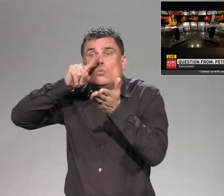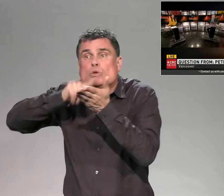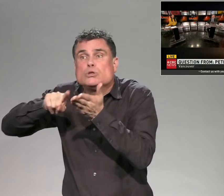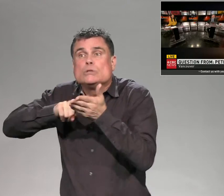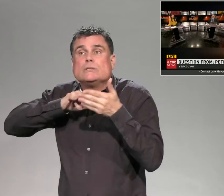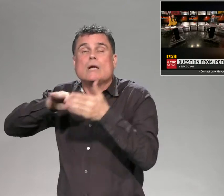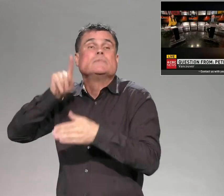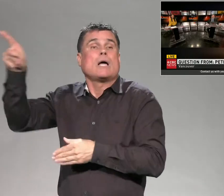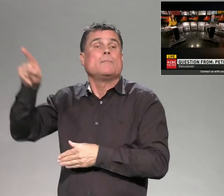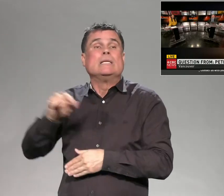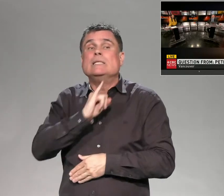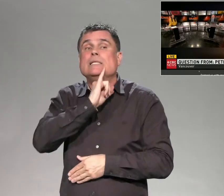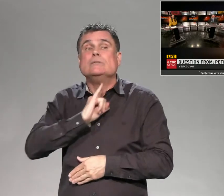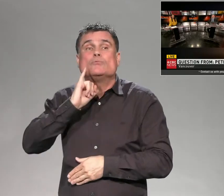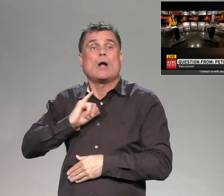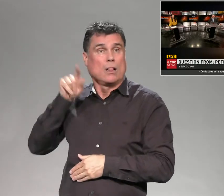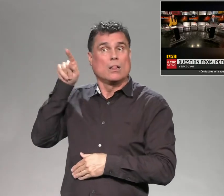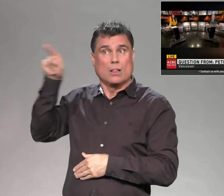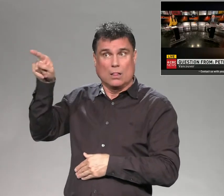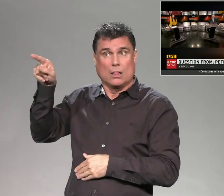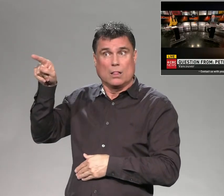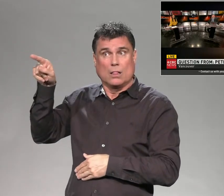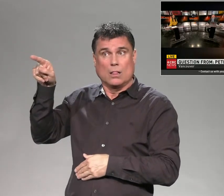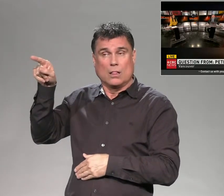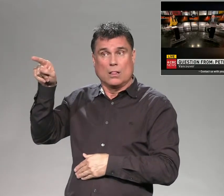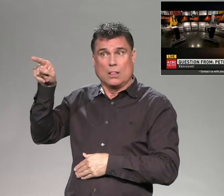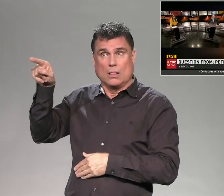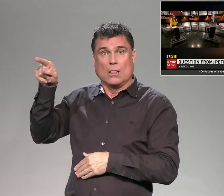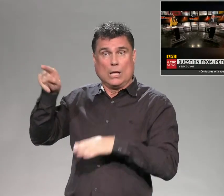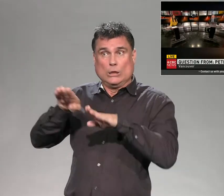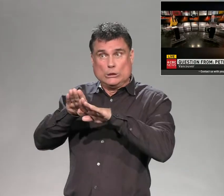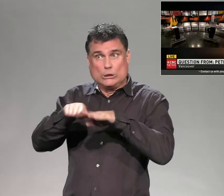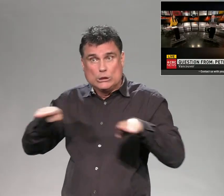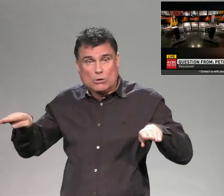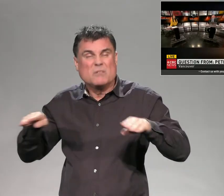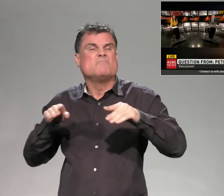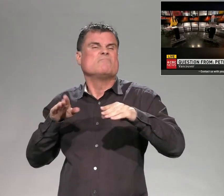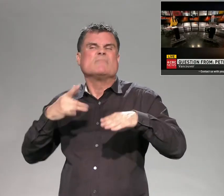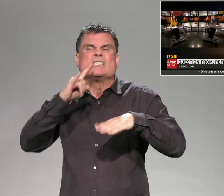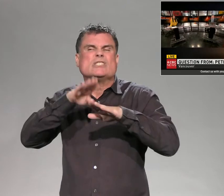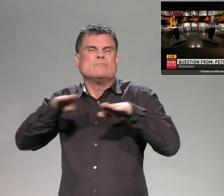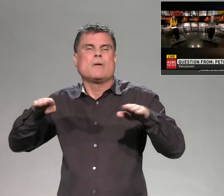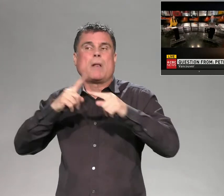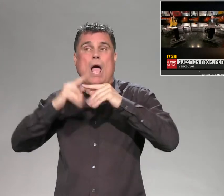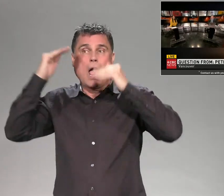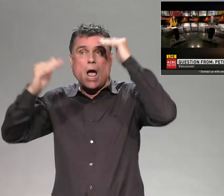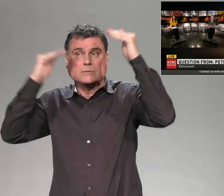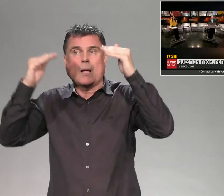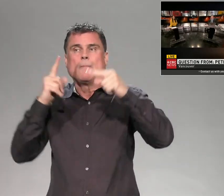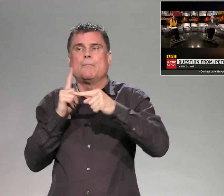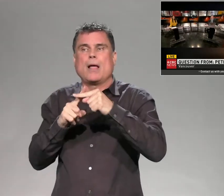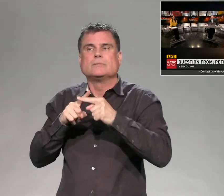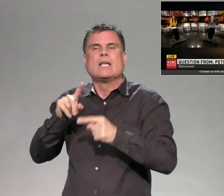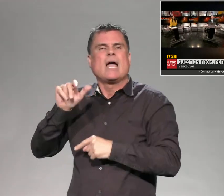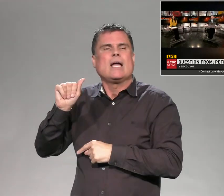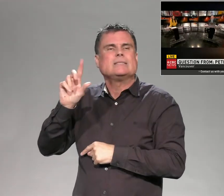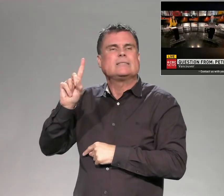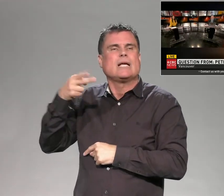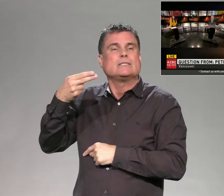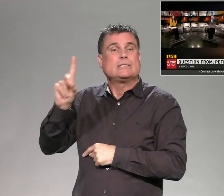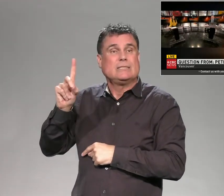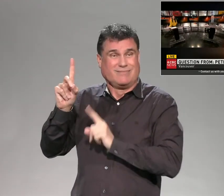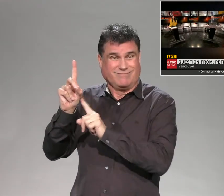ADHD had up to 50% higher rates of COVID if they were not treated with ADHD meds, and they had lower rates